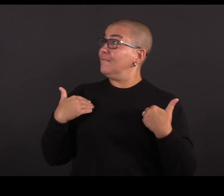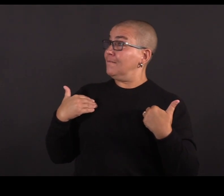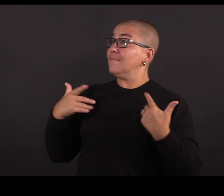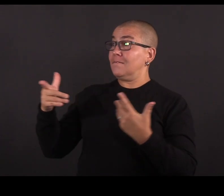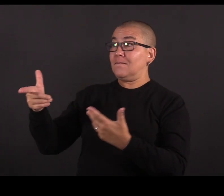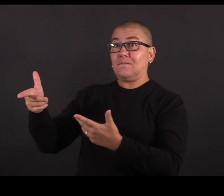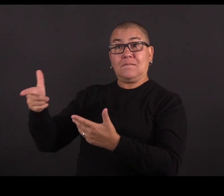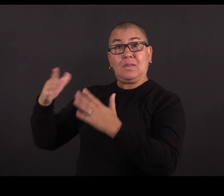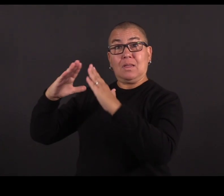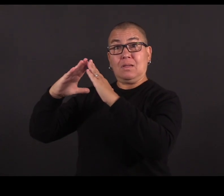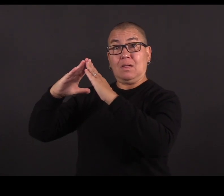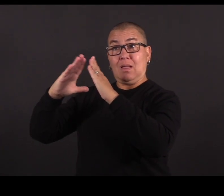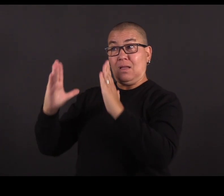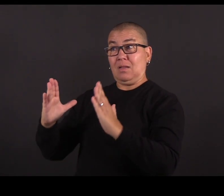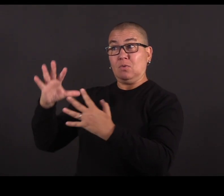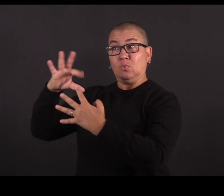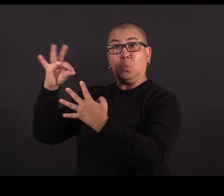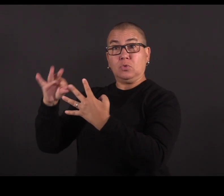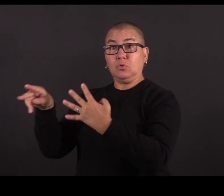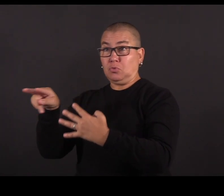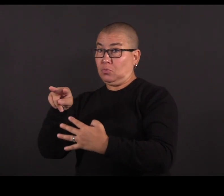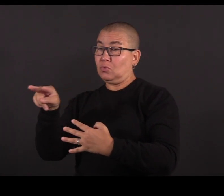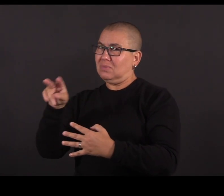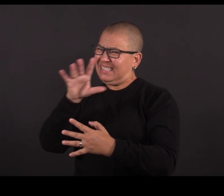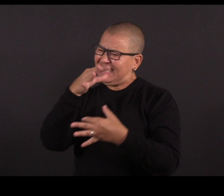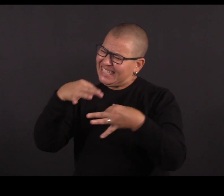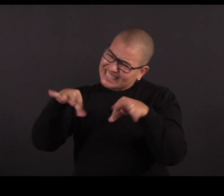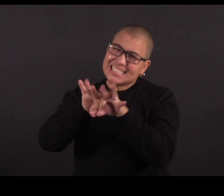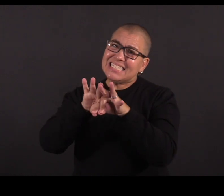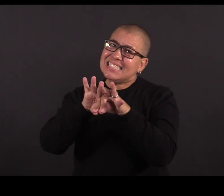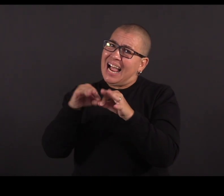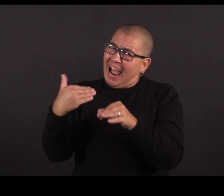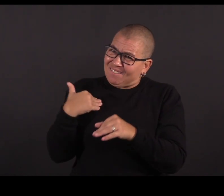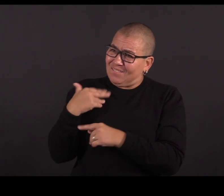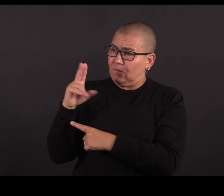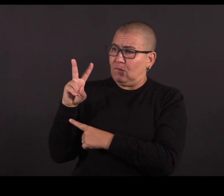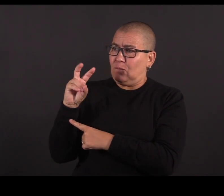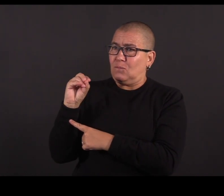be allowed to retain it if they need to move because of abuse.